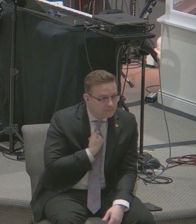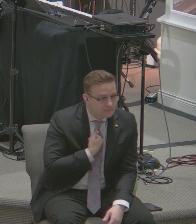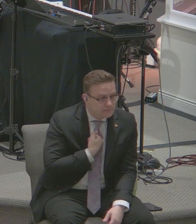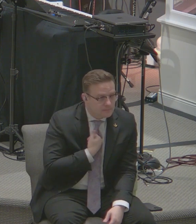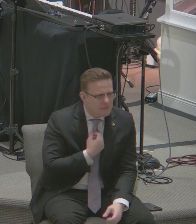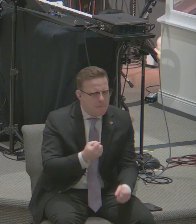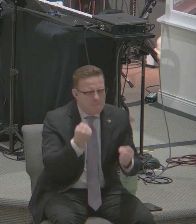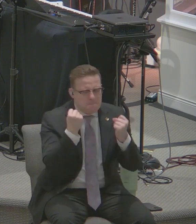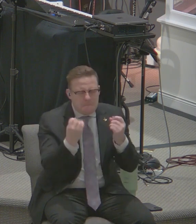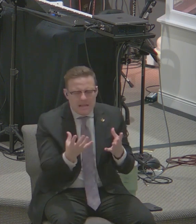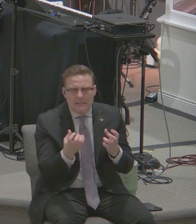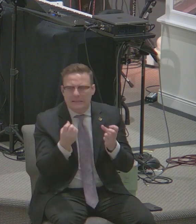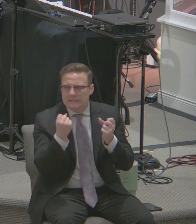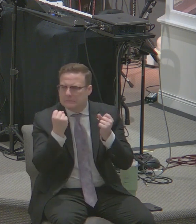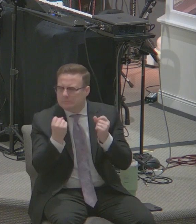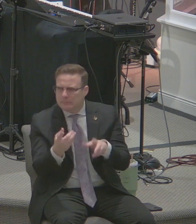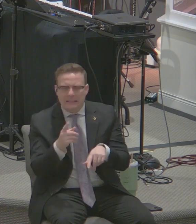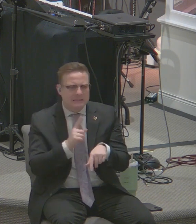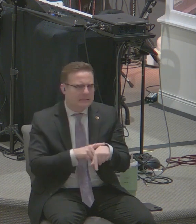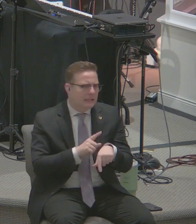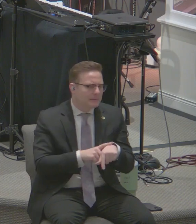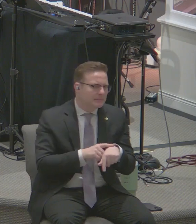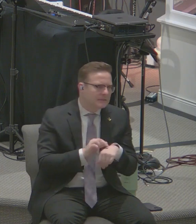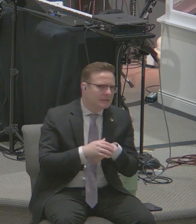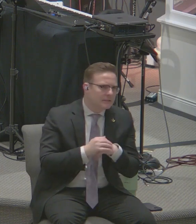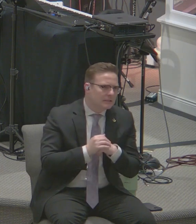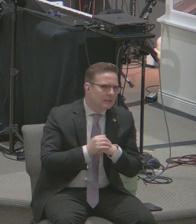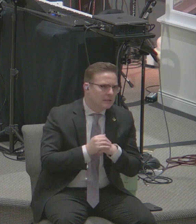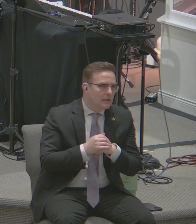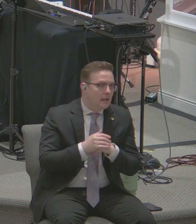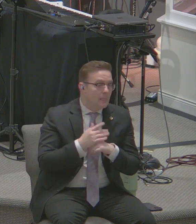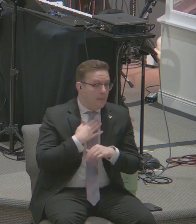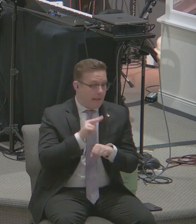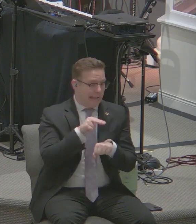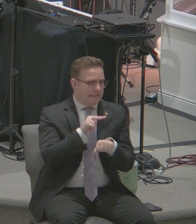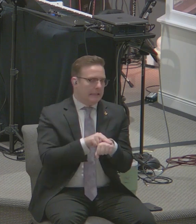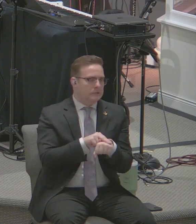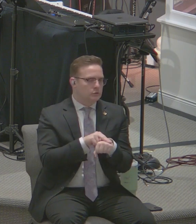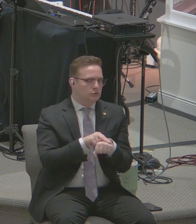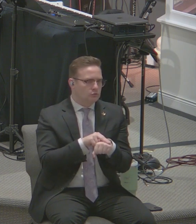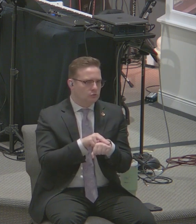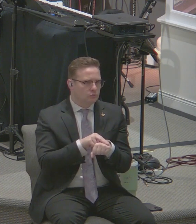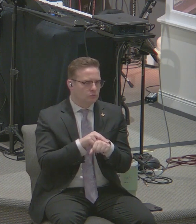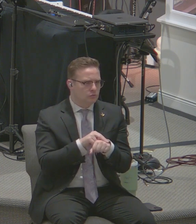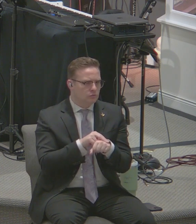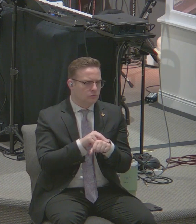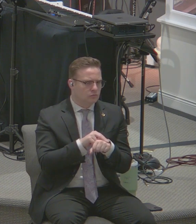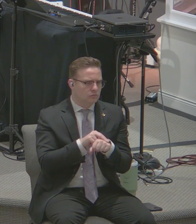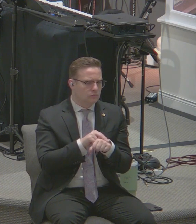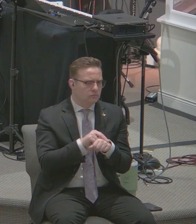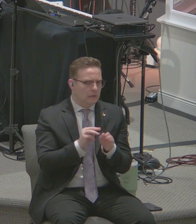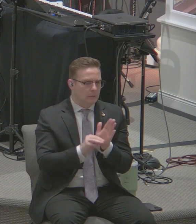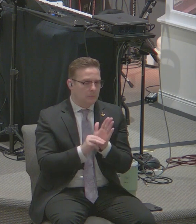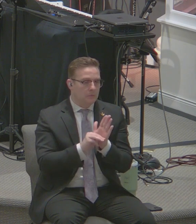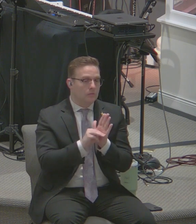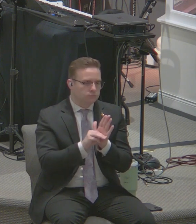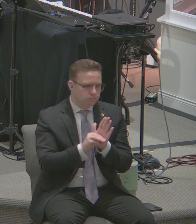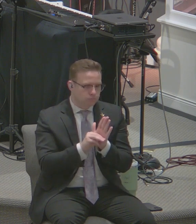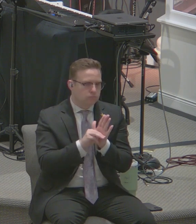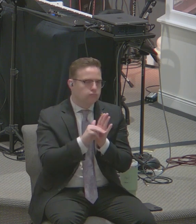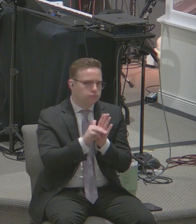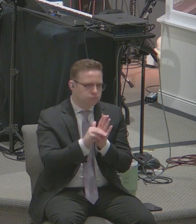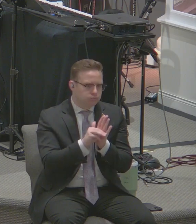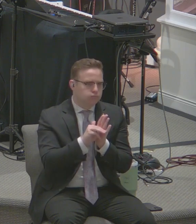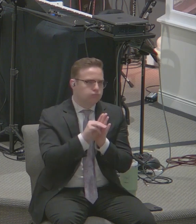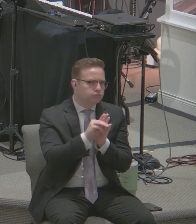There have been many times, I'm just being real and vulnerable here, there have been many times my nature has matured over the years. I am